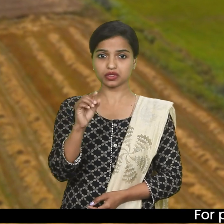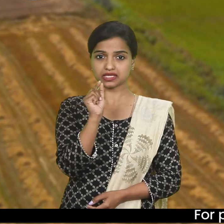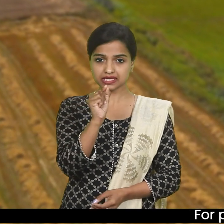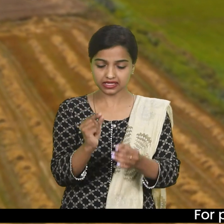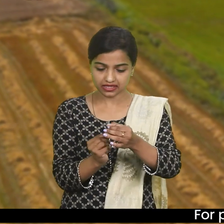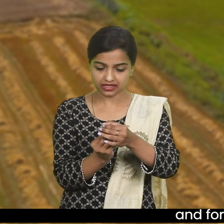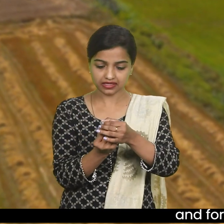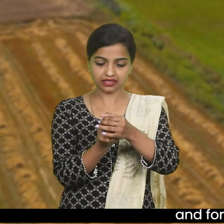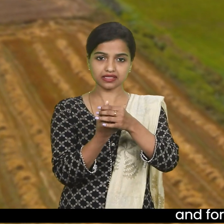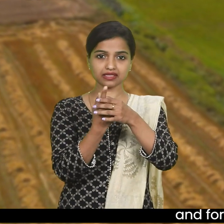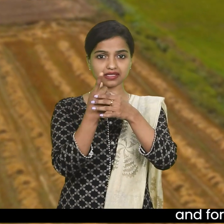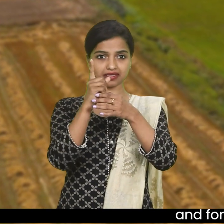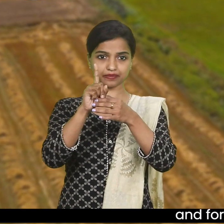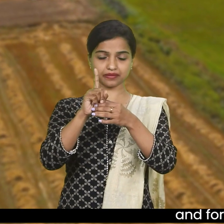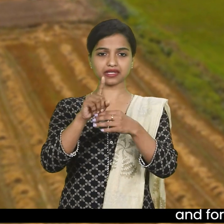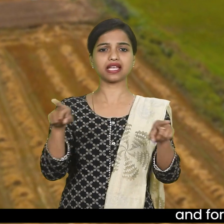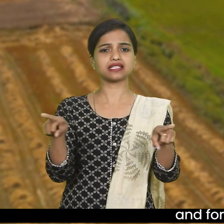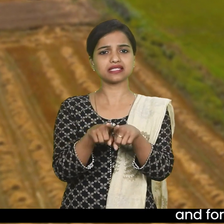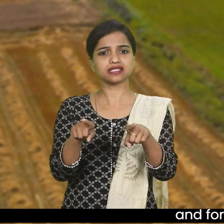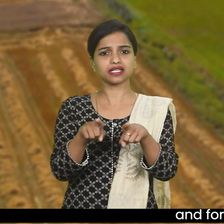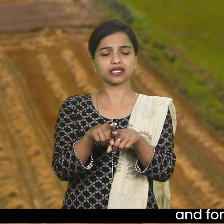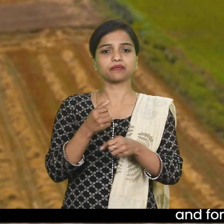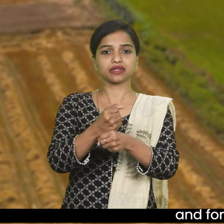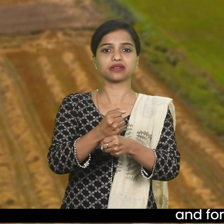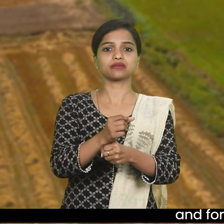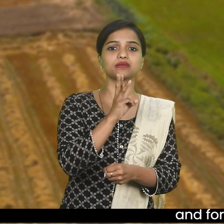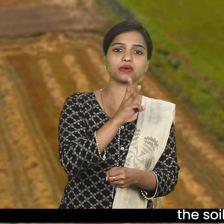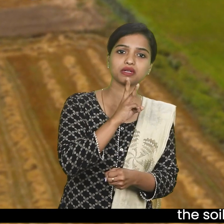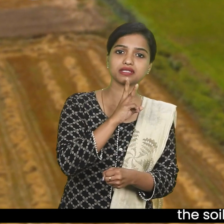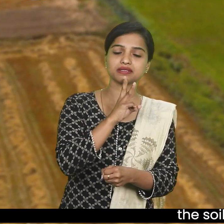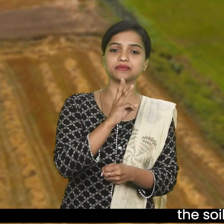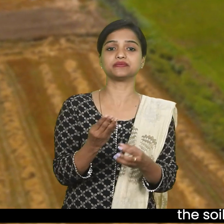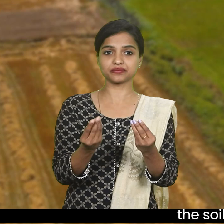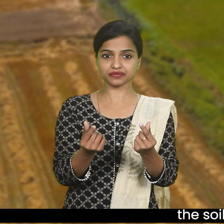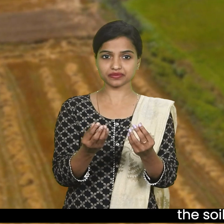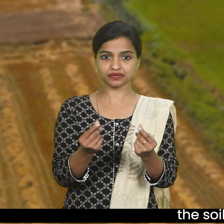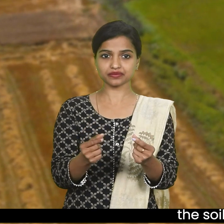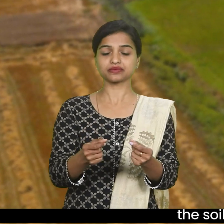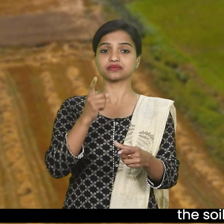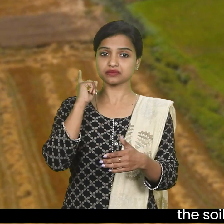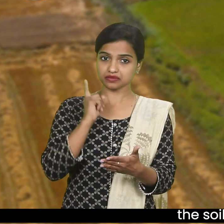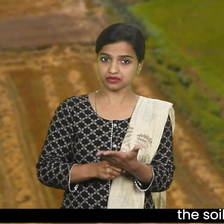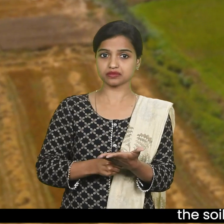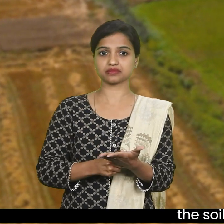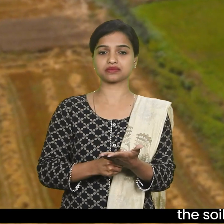generation and for a uniform supply of water, the soil should be prepared